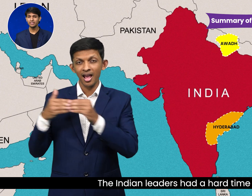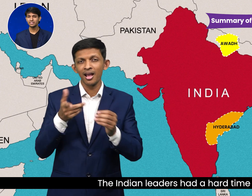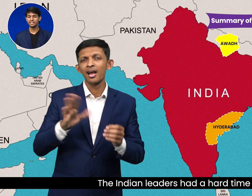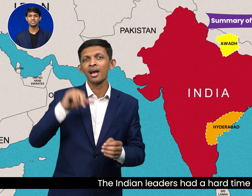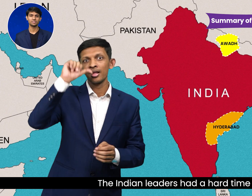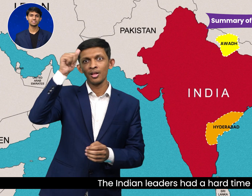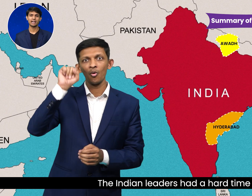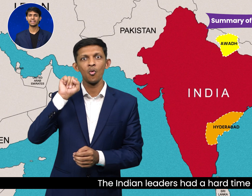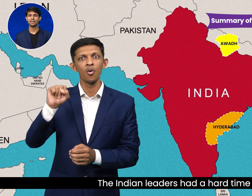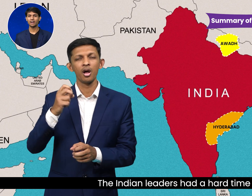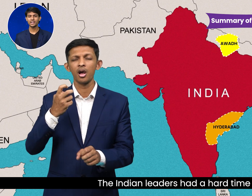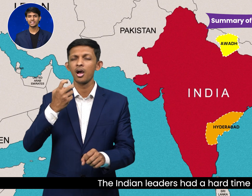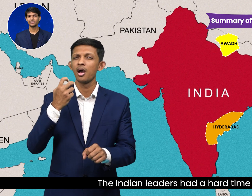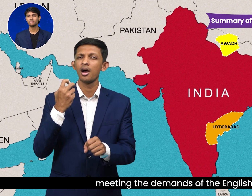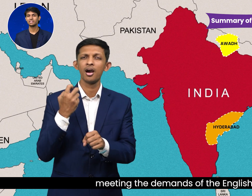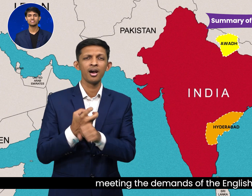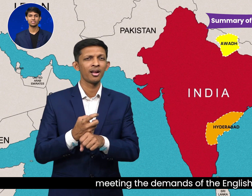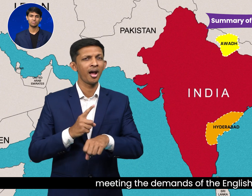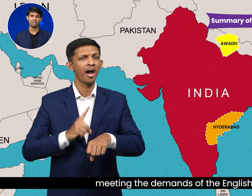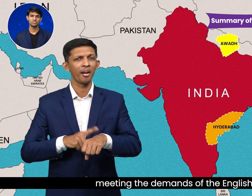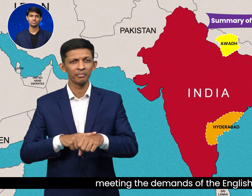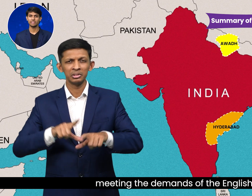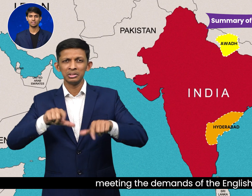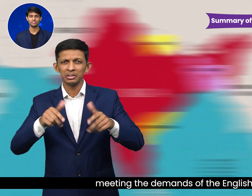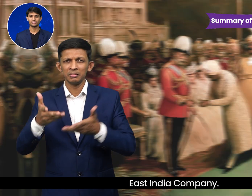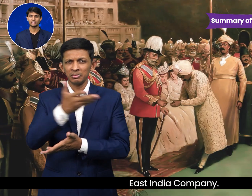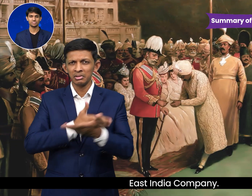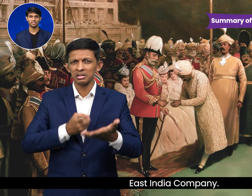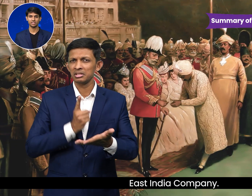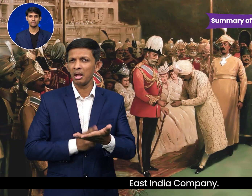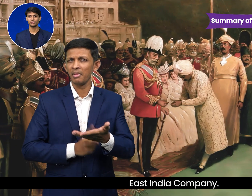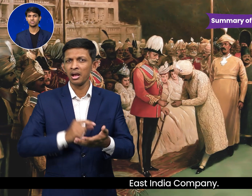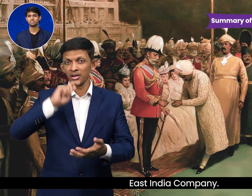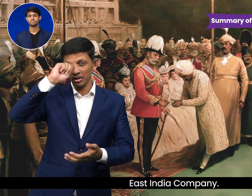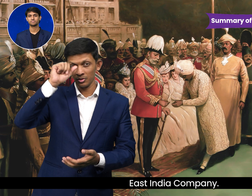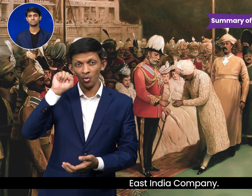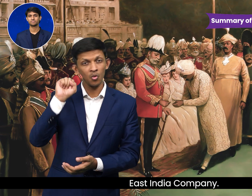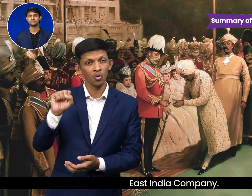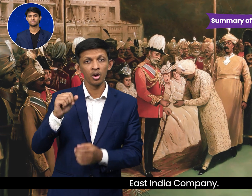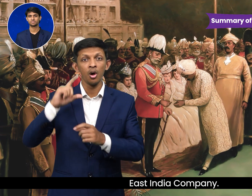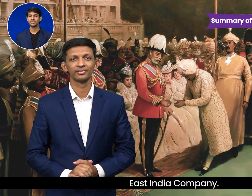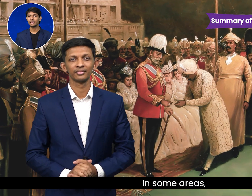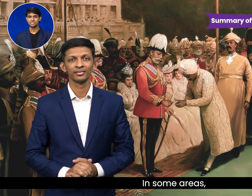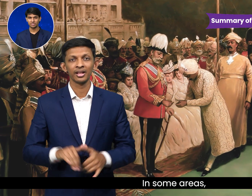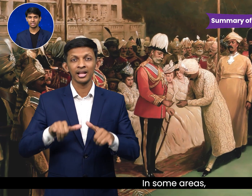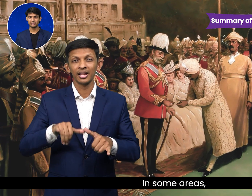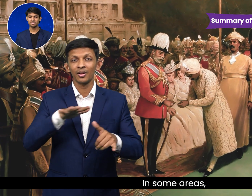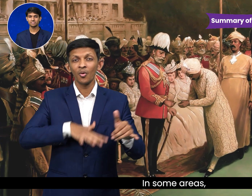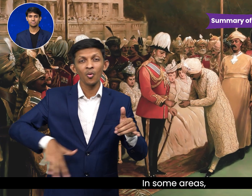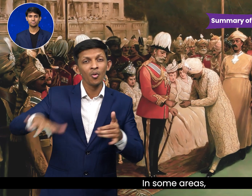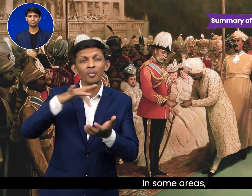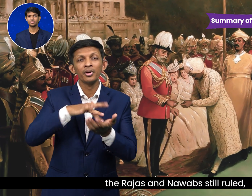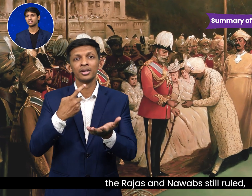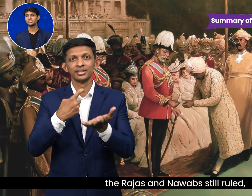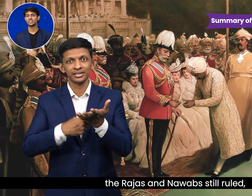The Indian leaders had a hard time meeting the demands of the English East India Company. In some